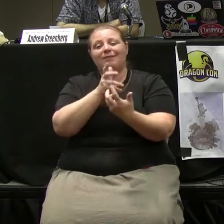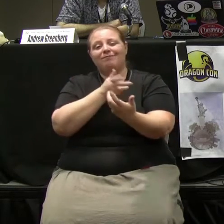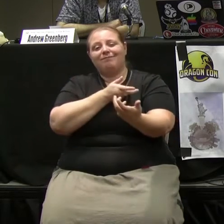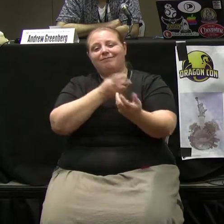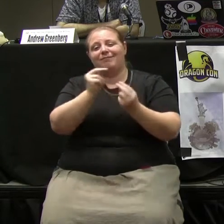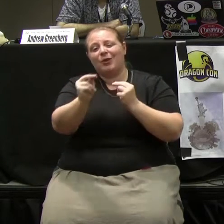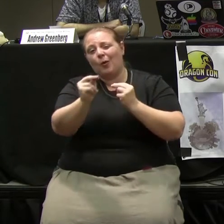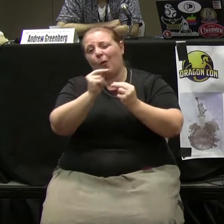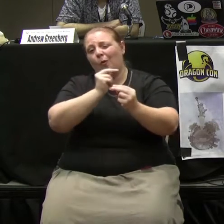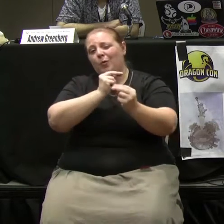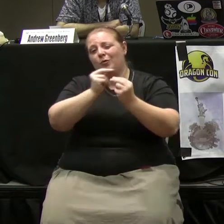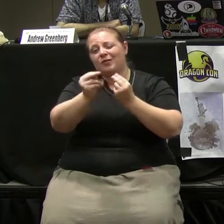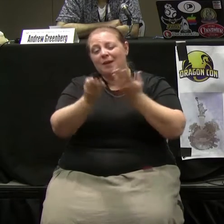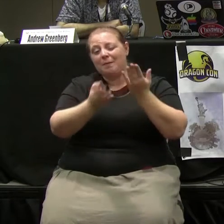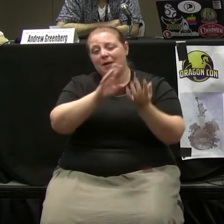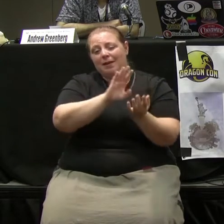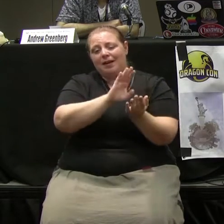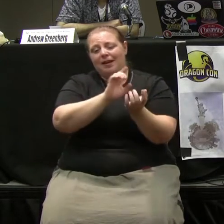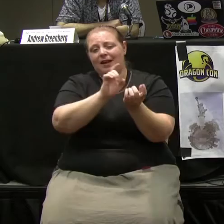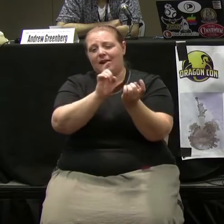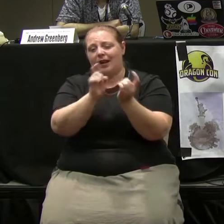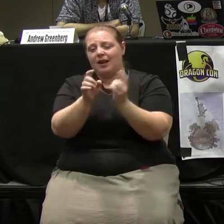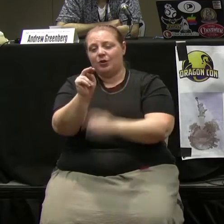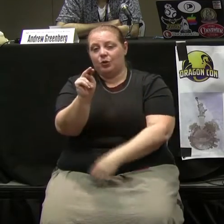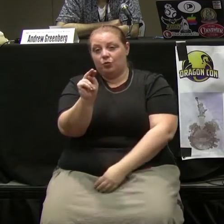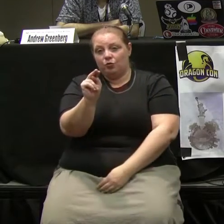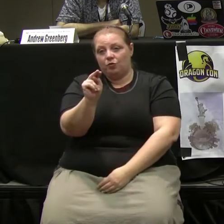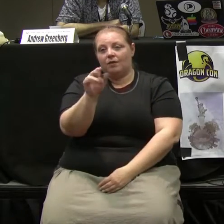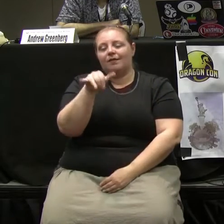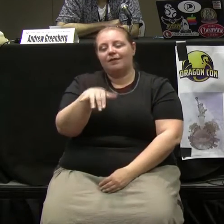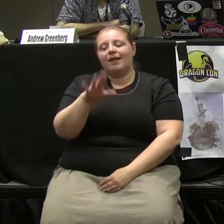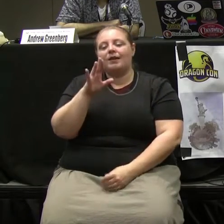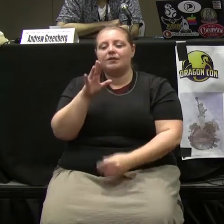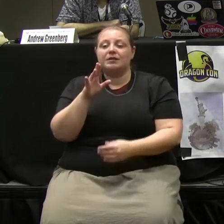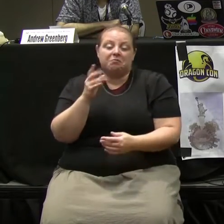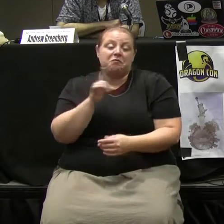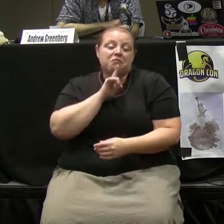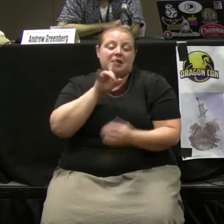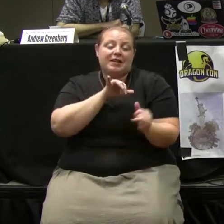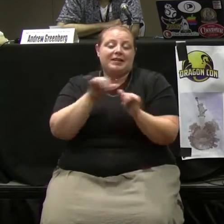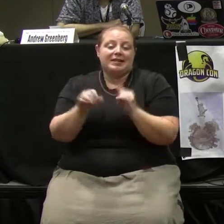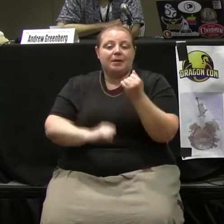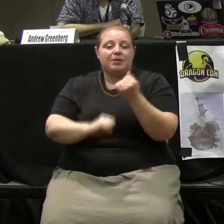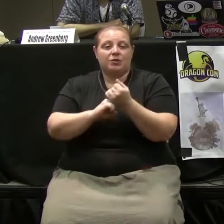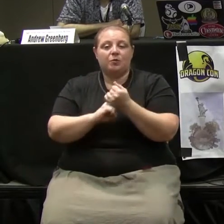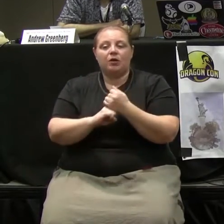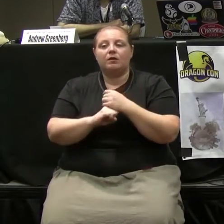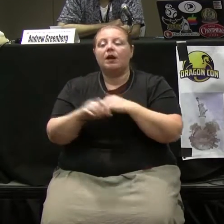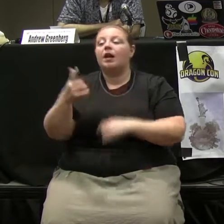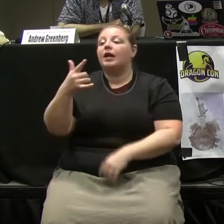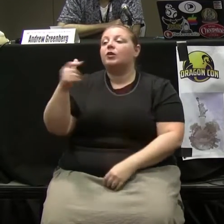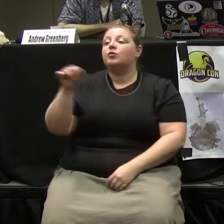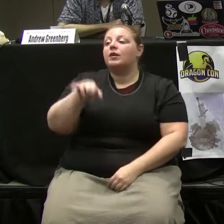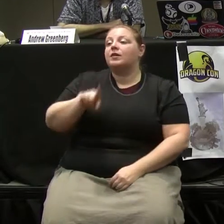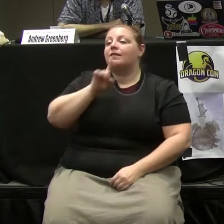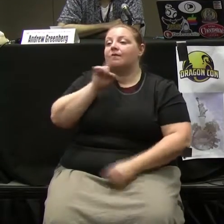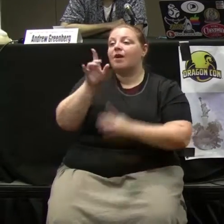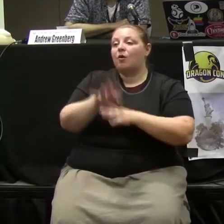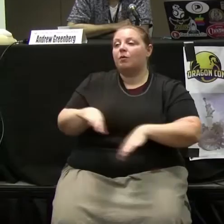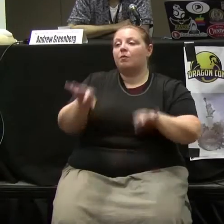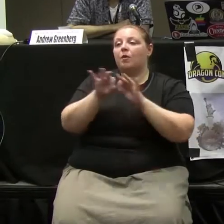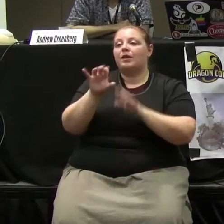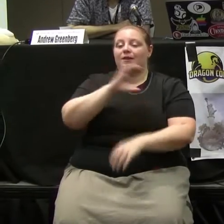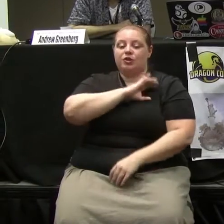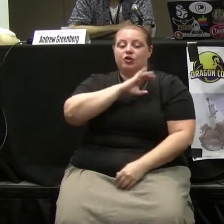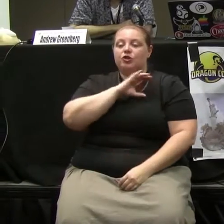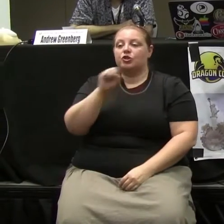get them to neutral. And if we get them to neutral, sometimes that's as good as having them supported. Yeah, and in Georgia, this is certainly an important one. The sheriffs